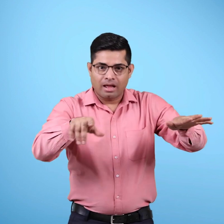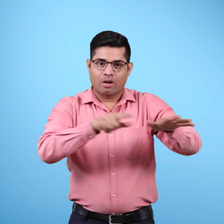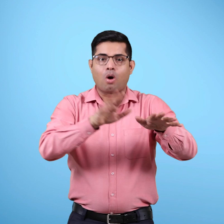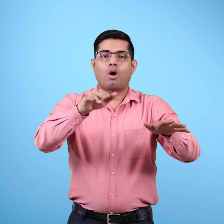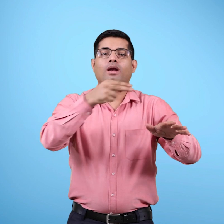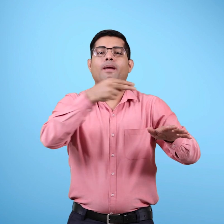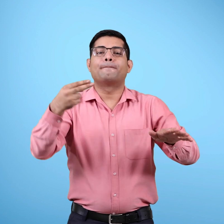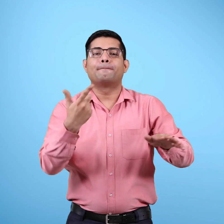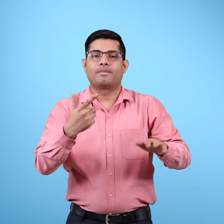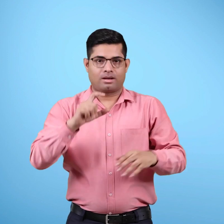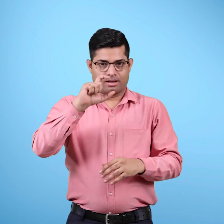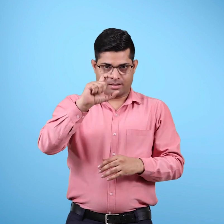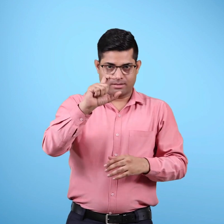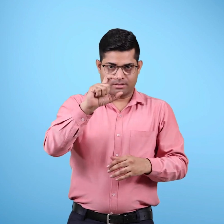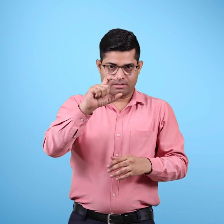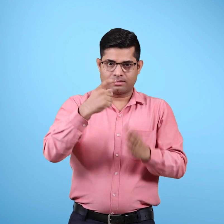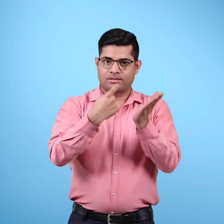that cannot stand upright